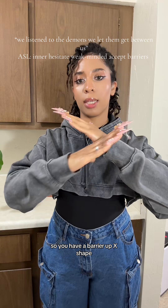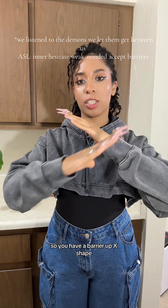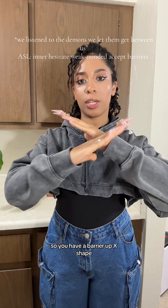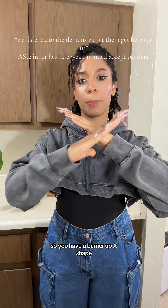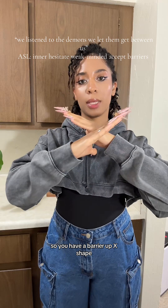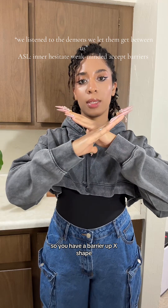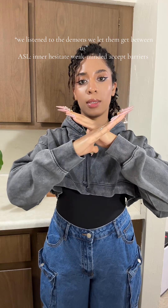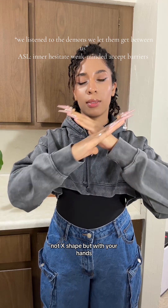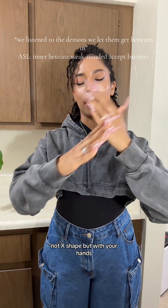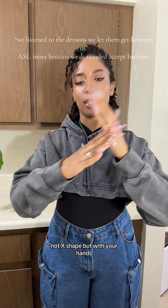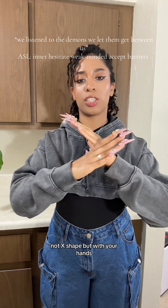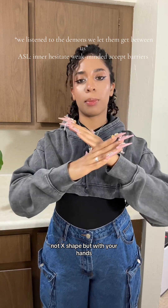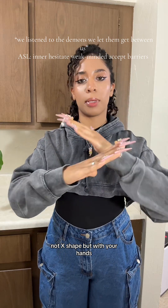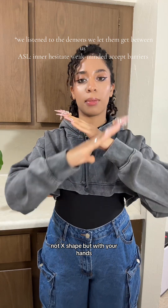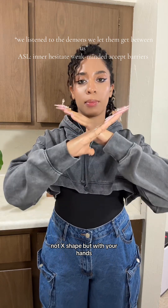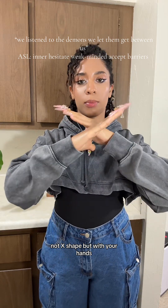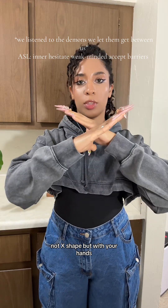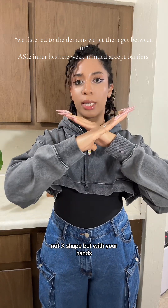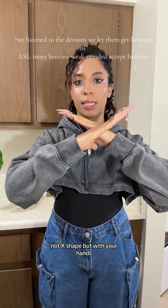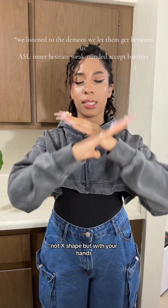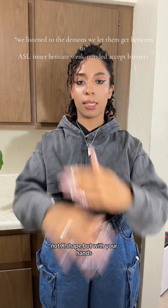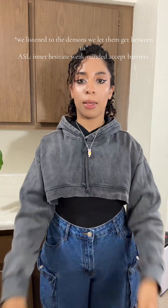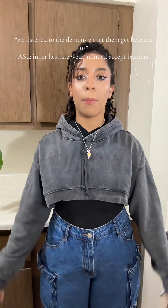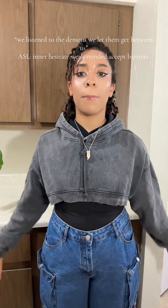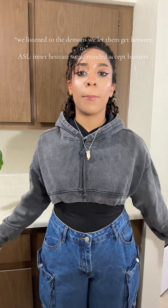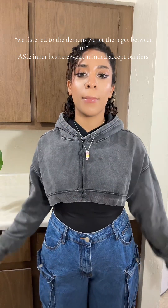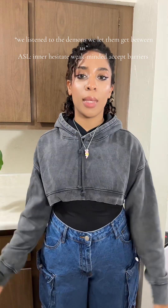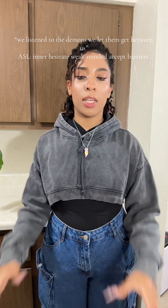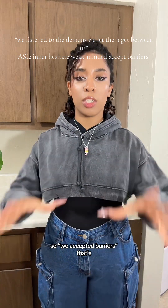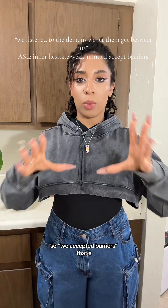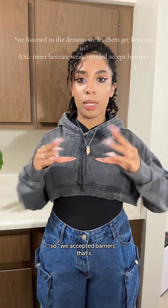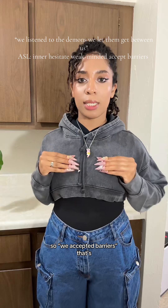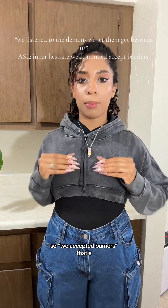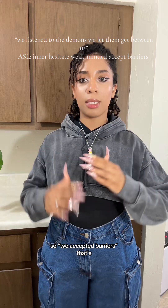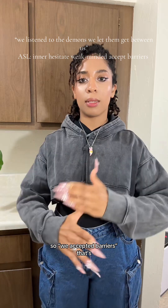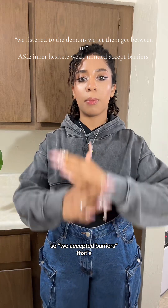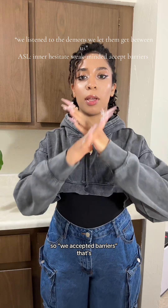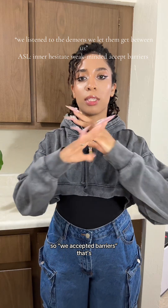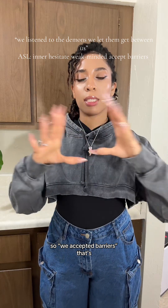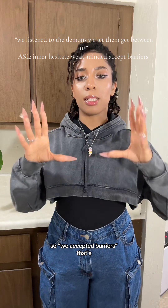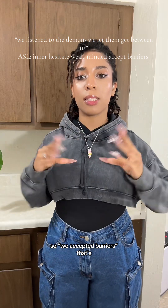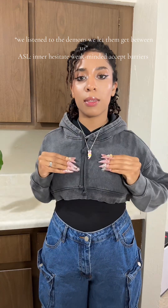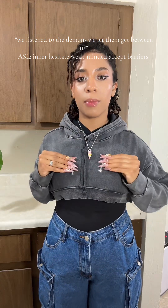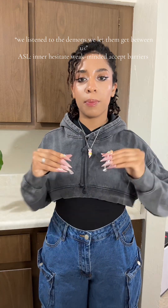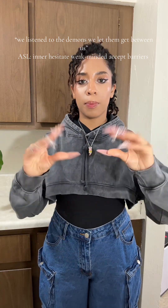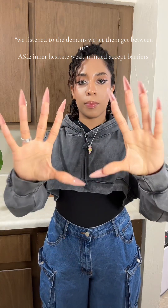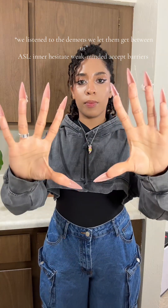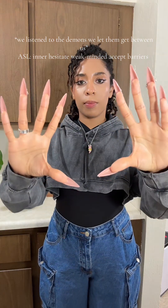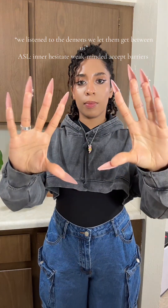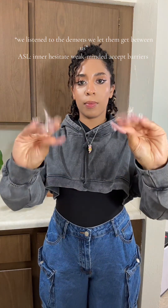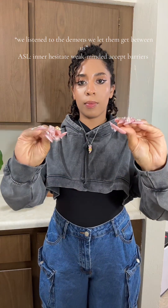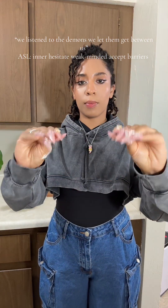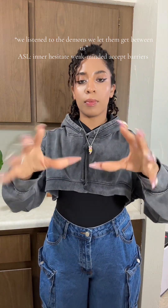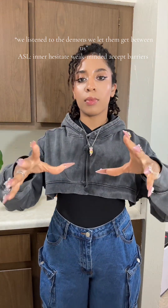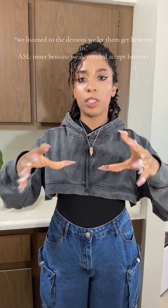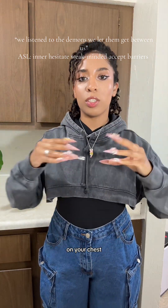shape, not X shape, but with the hand. So we accepted barriers there to your